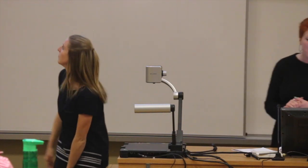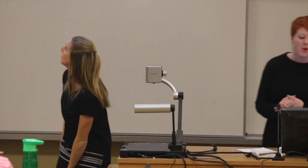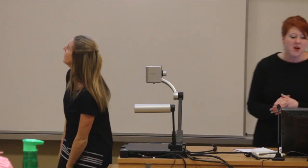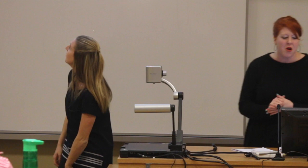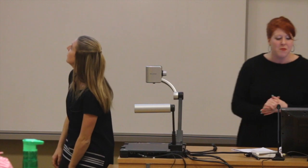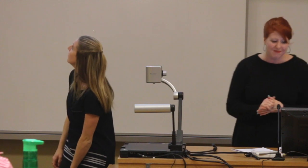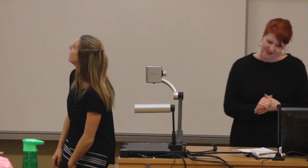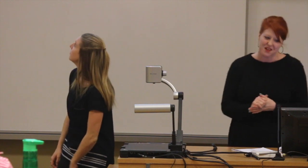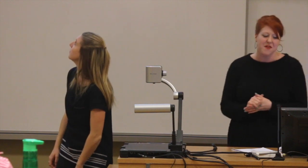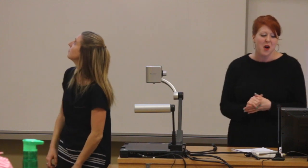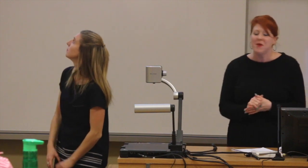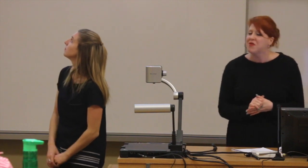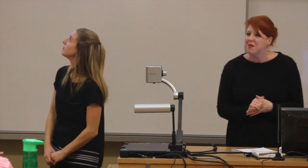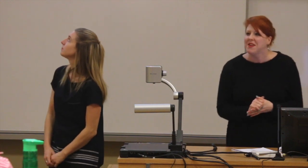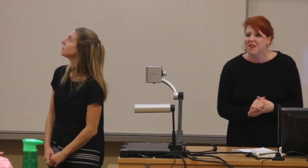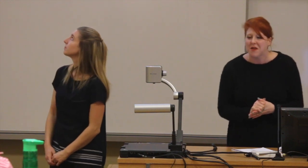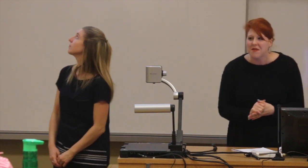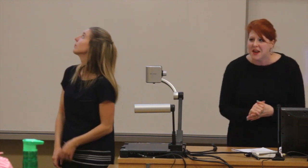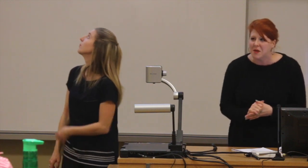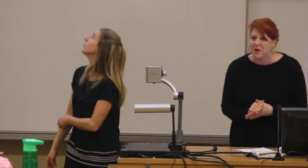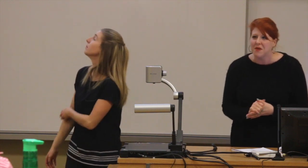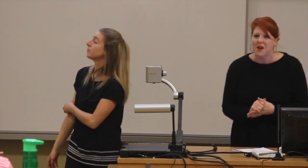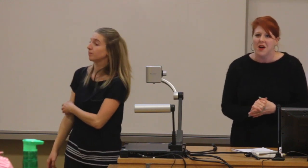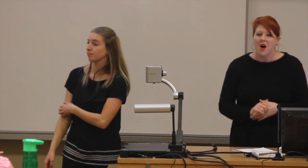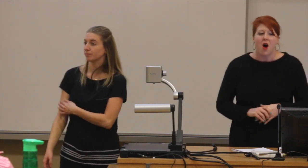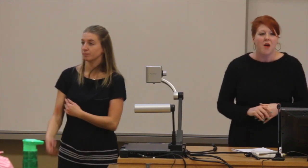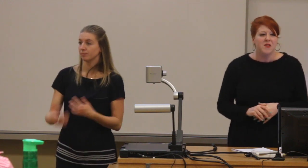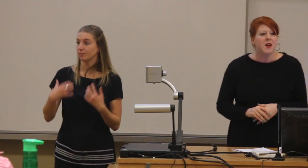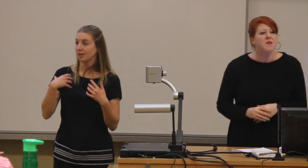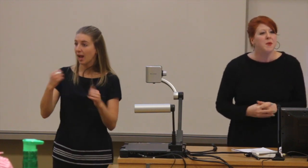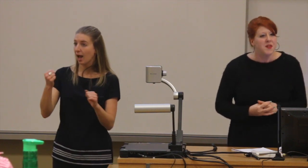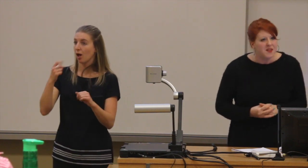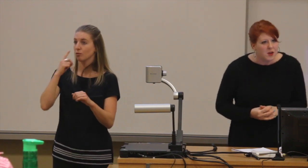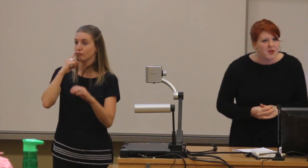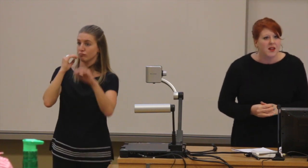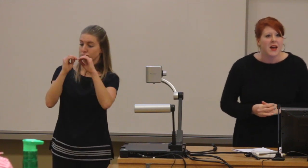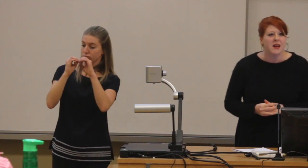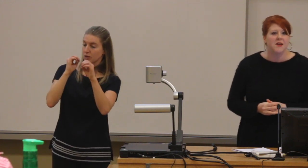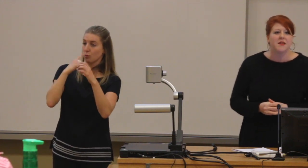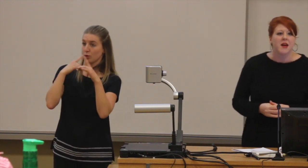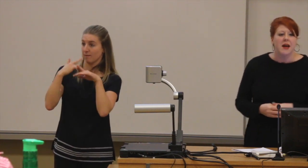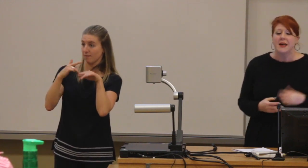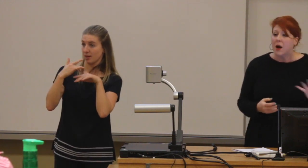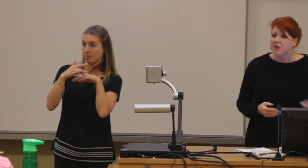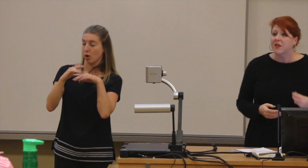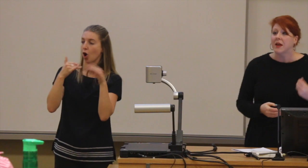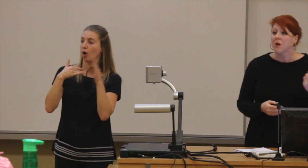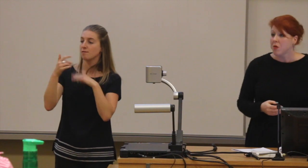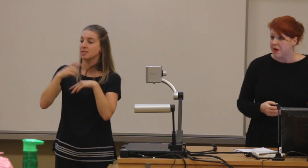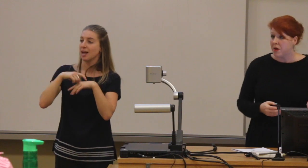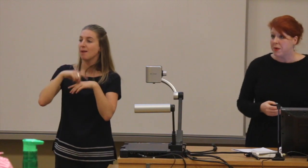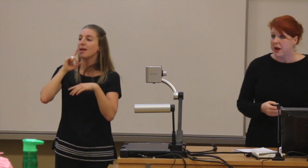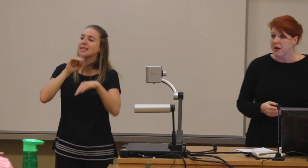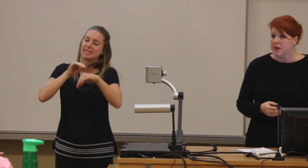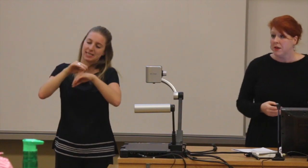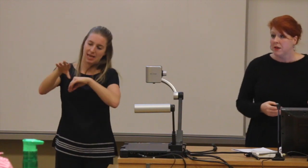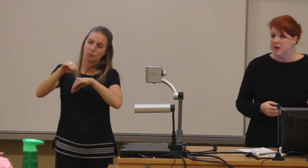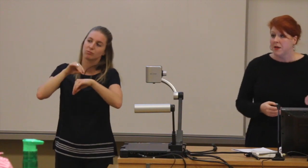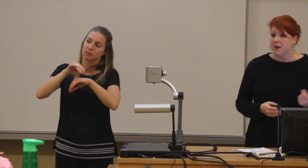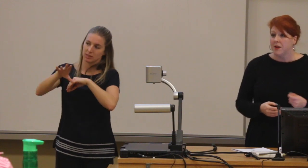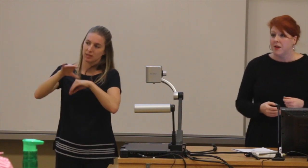So here's what we know. Effective help and treatments are available. Oftentimes what this looks like is counseling or